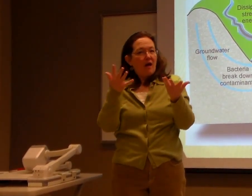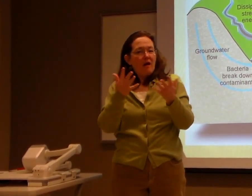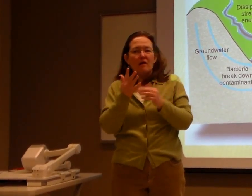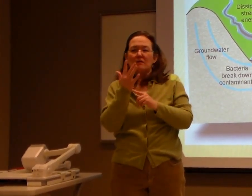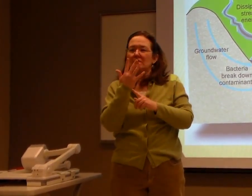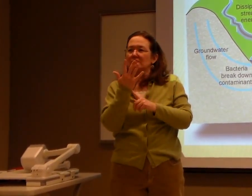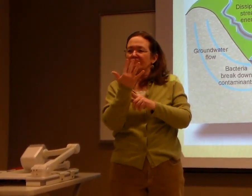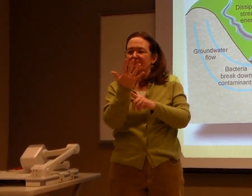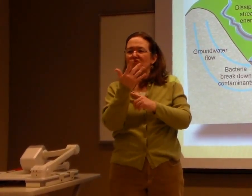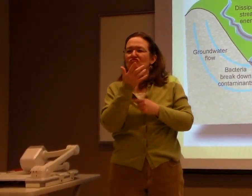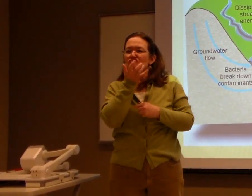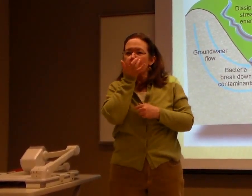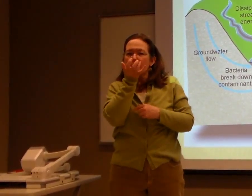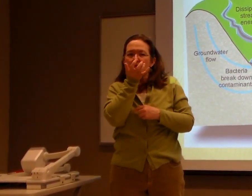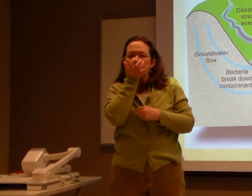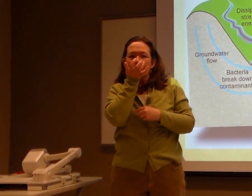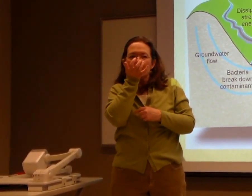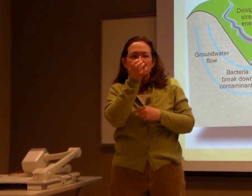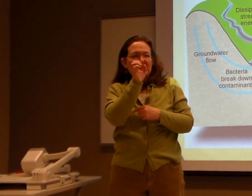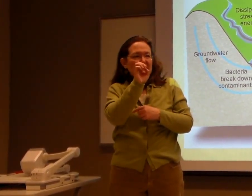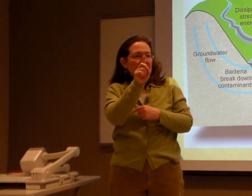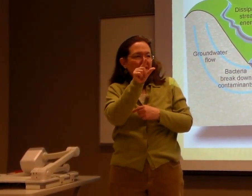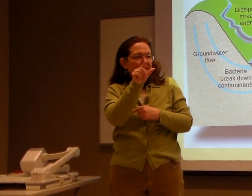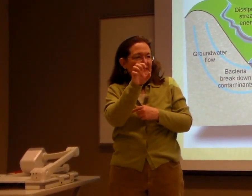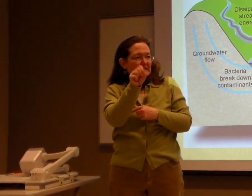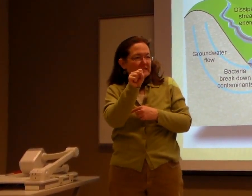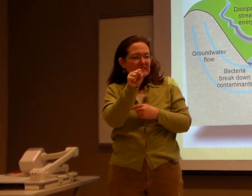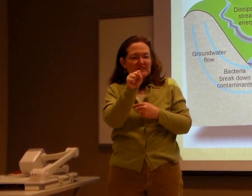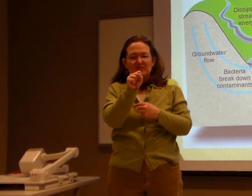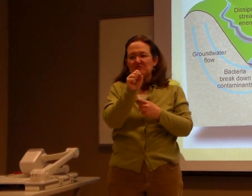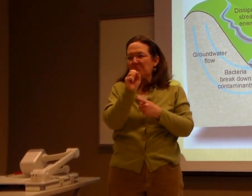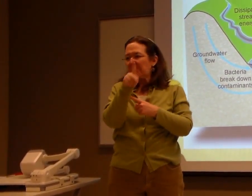And the wetlands is a natural water purification system.